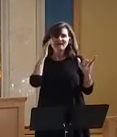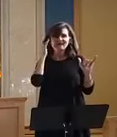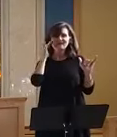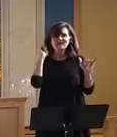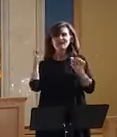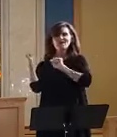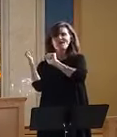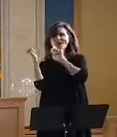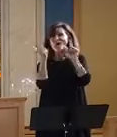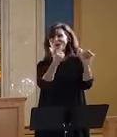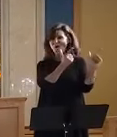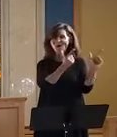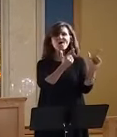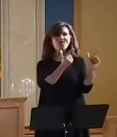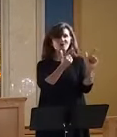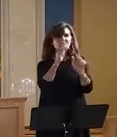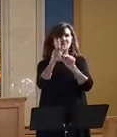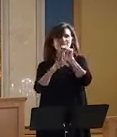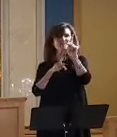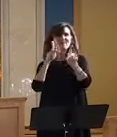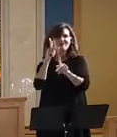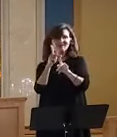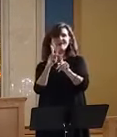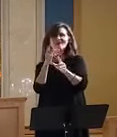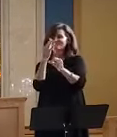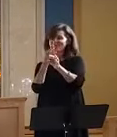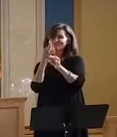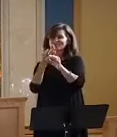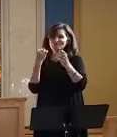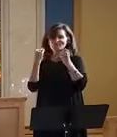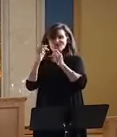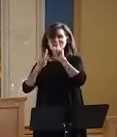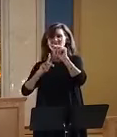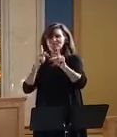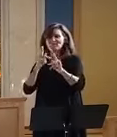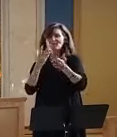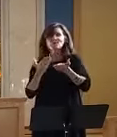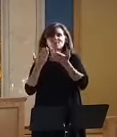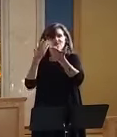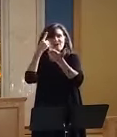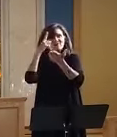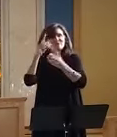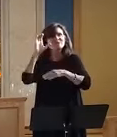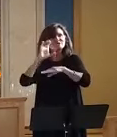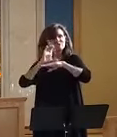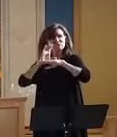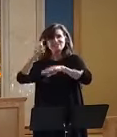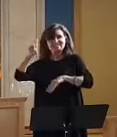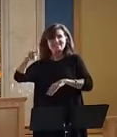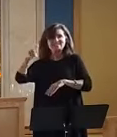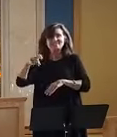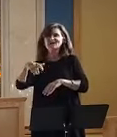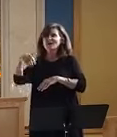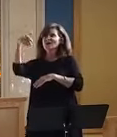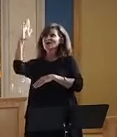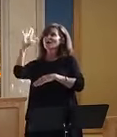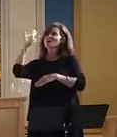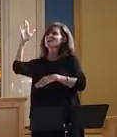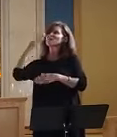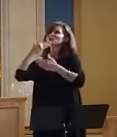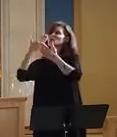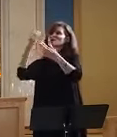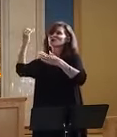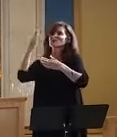the faithful, you all and abroad, are very generous in providing for the needs of the church. By God's good grace, we might have